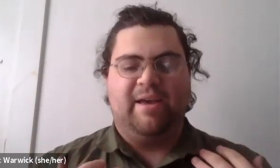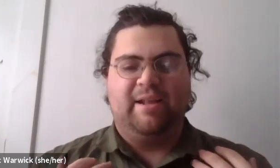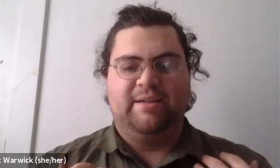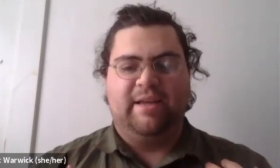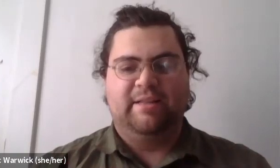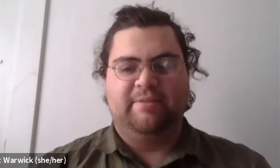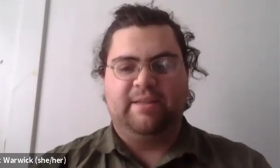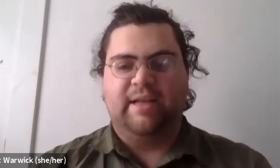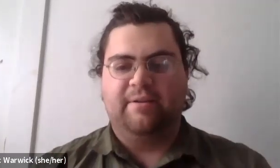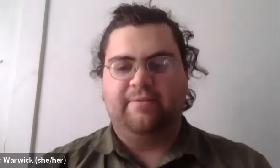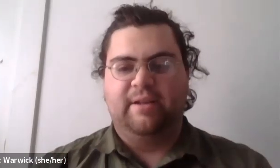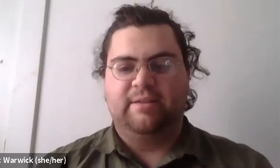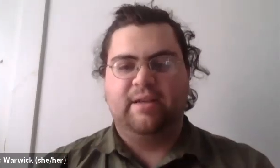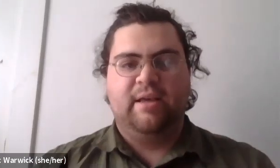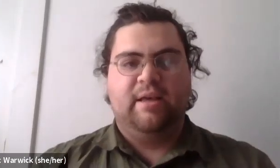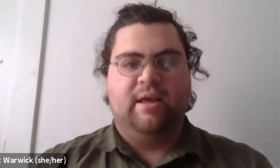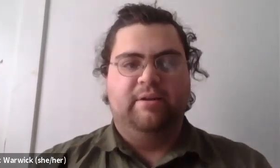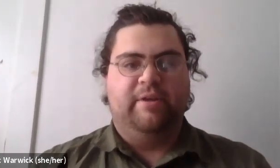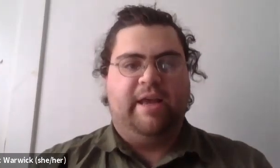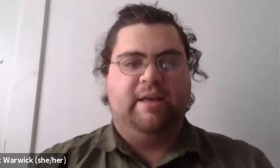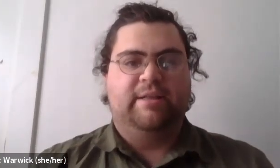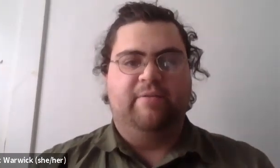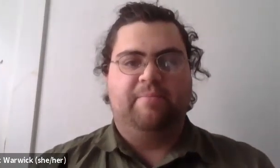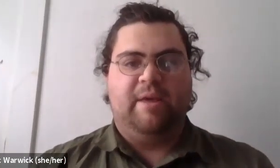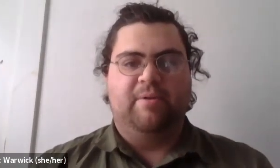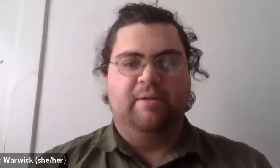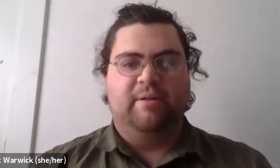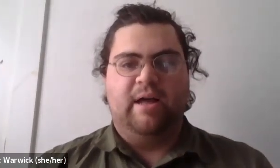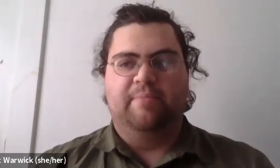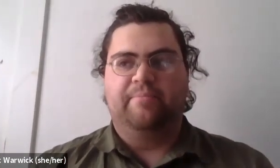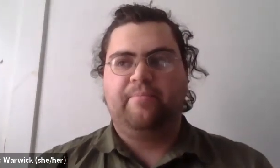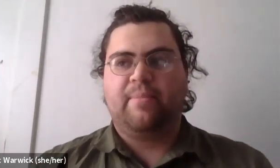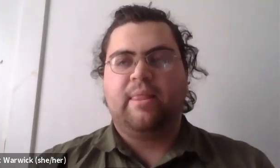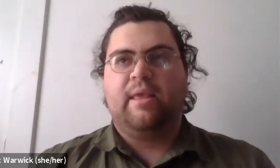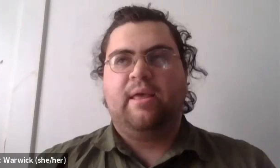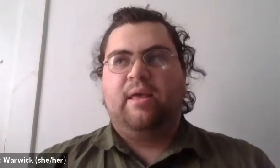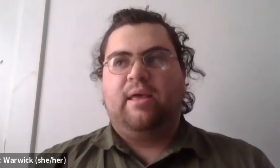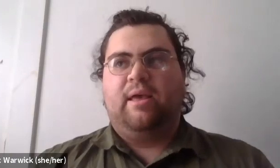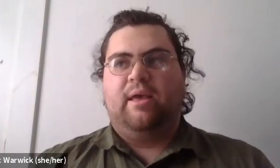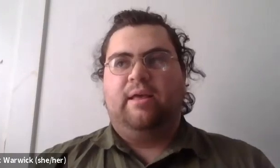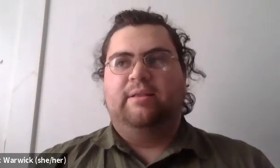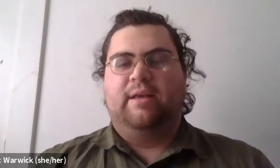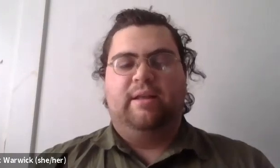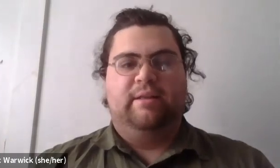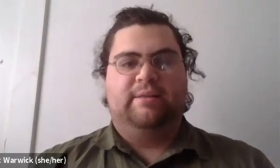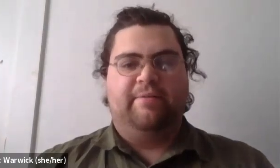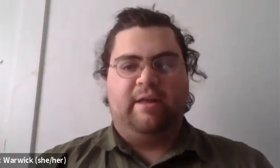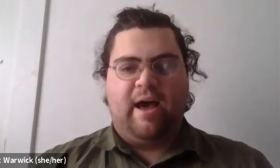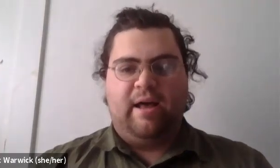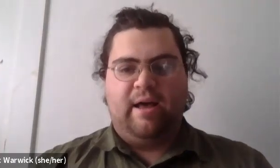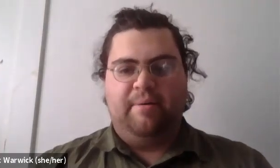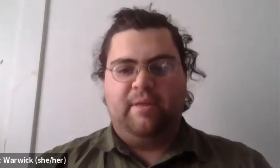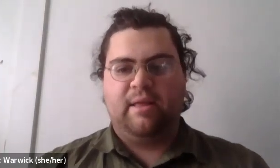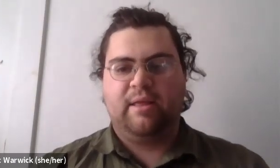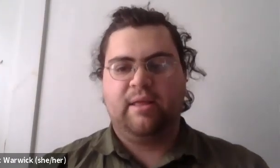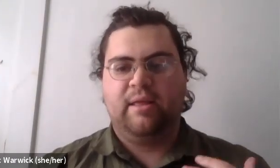like my understandings of myself and relating to other people, and and stuff like